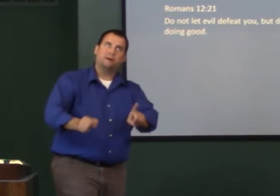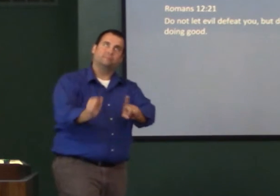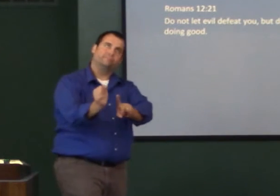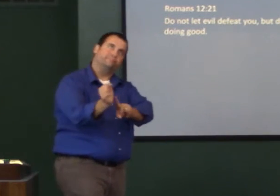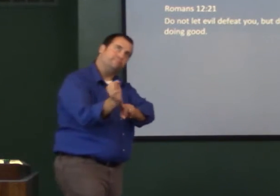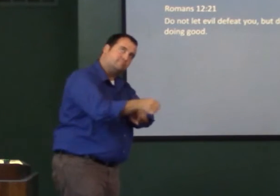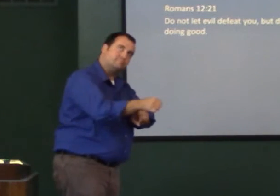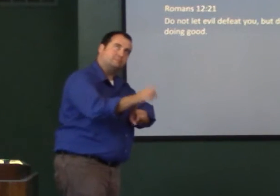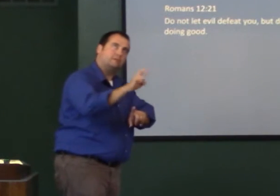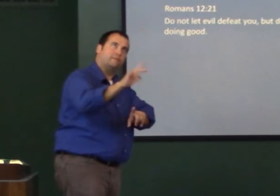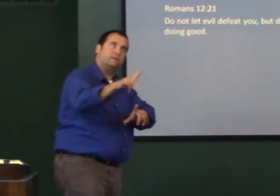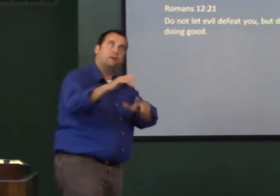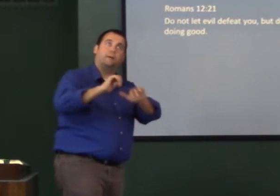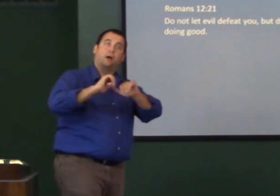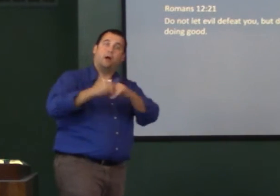you, but overcome